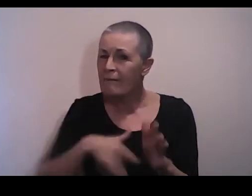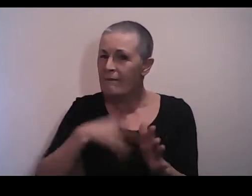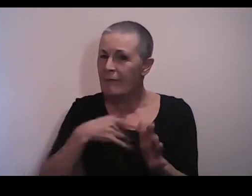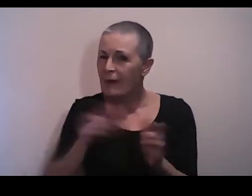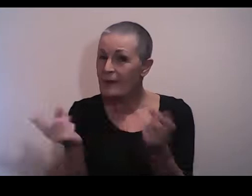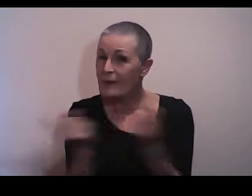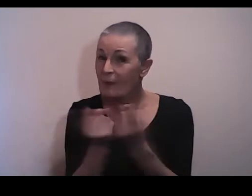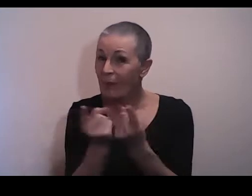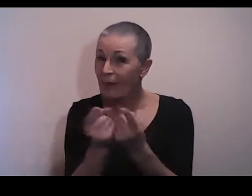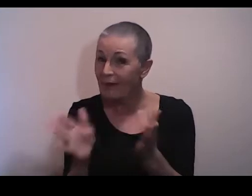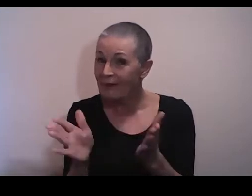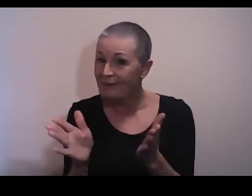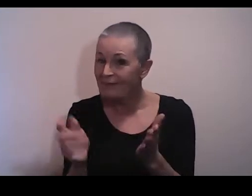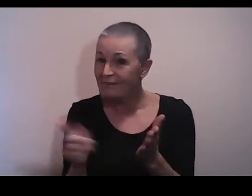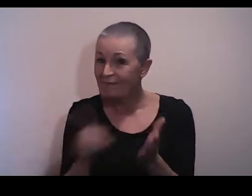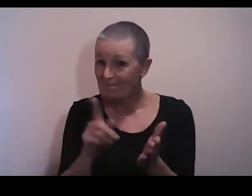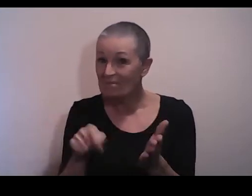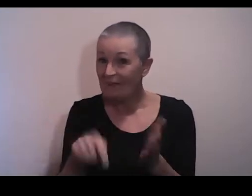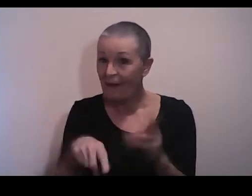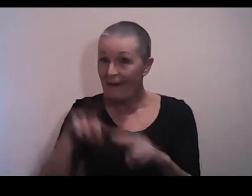And that is energy you can feel.